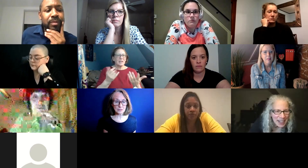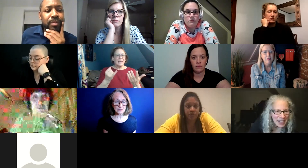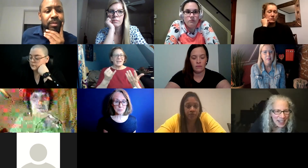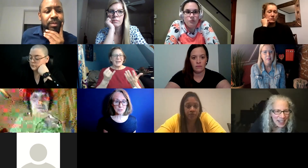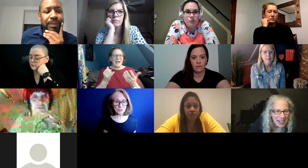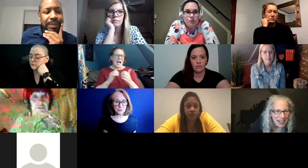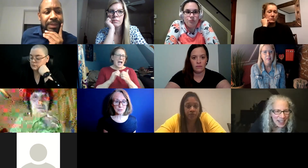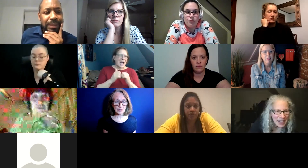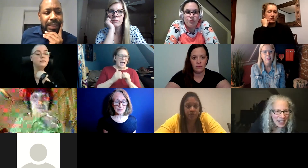to make sure that